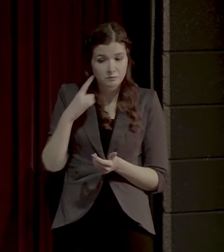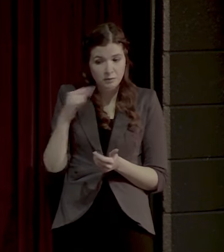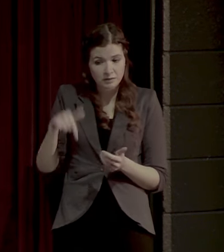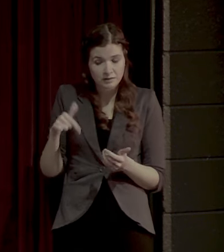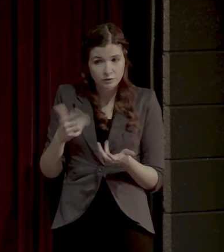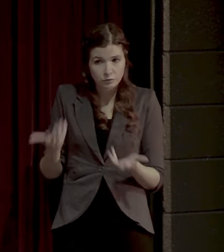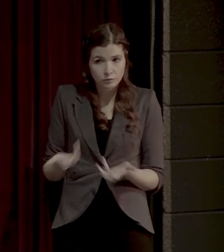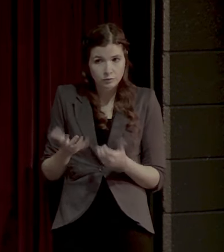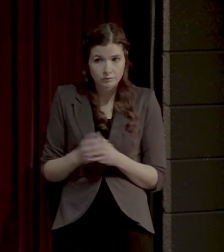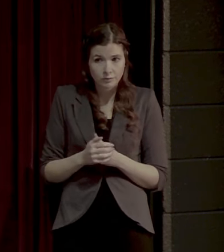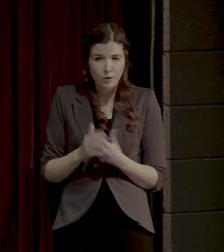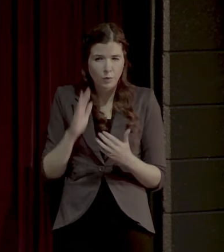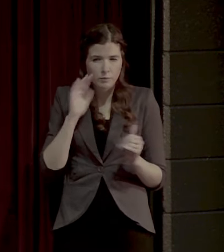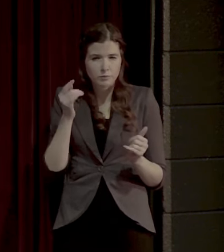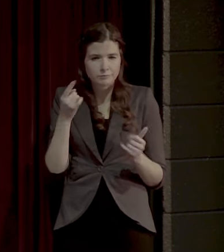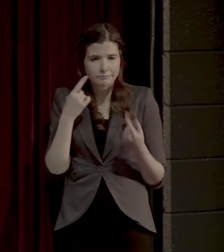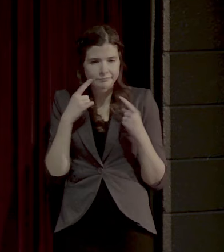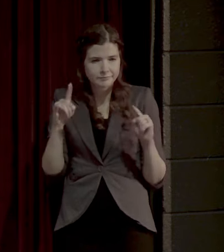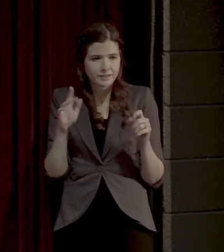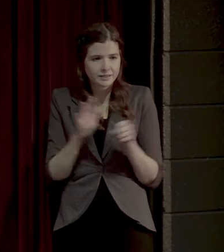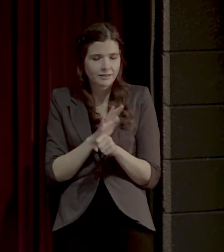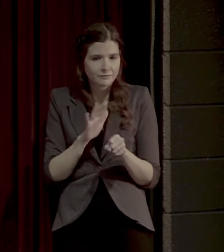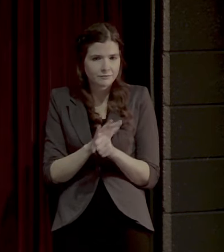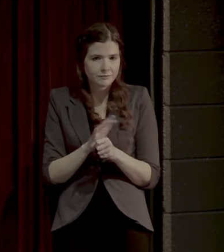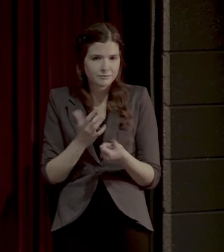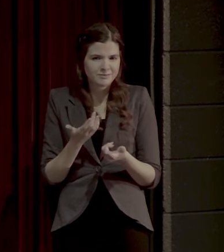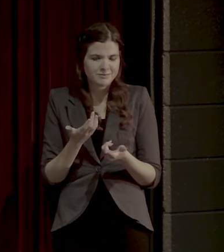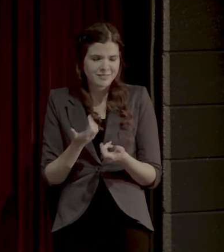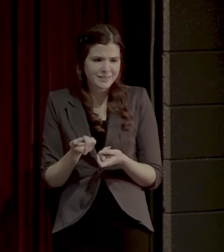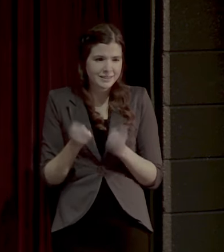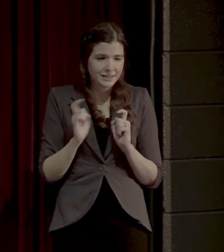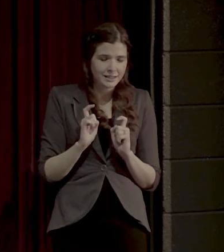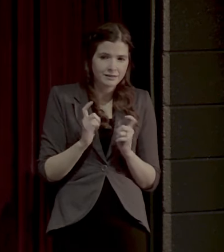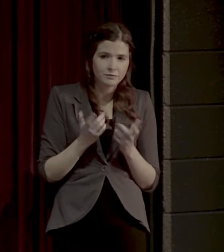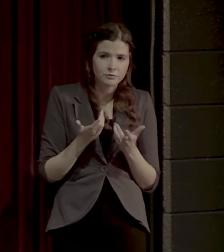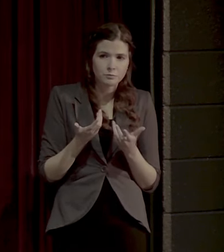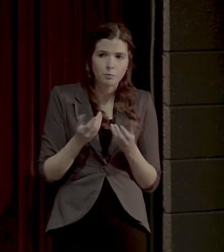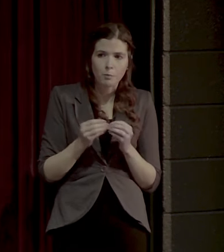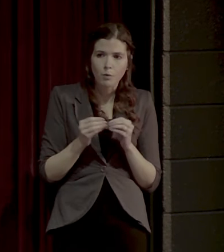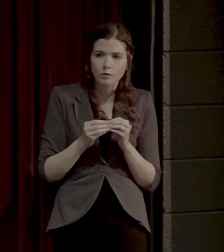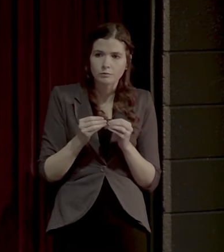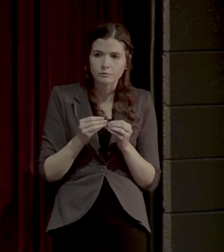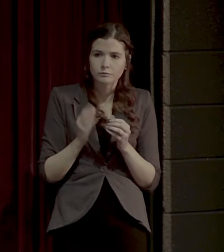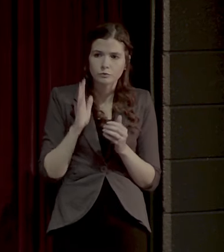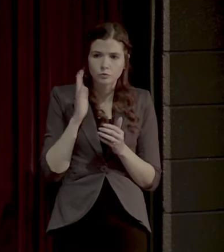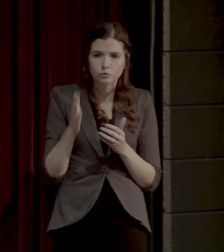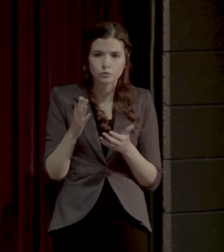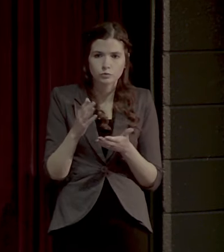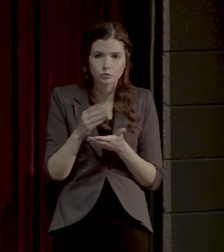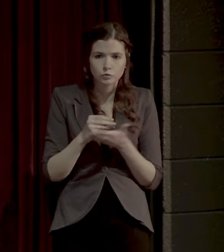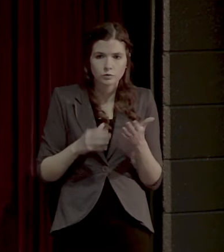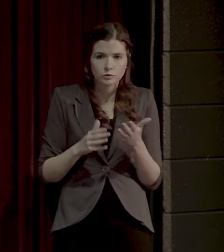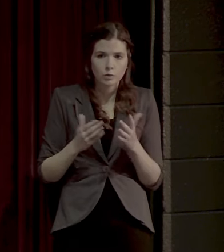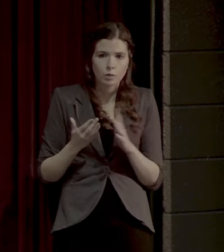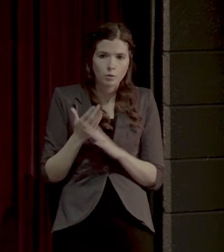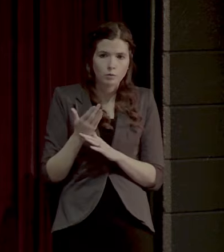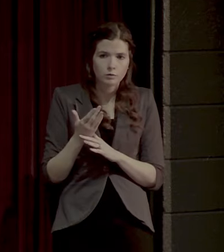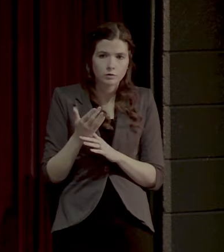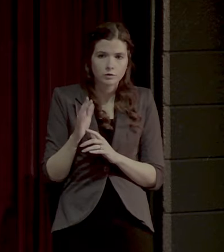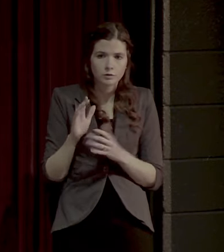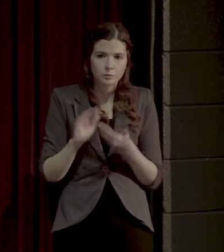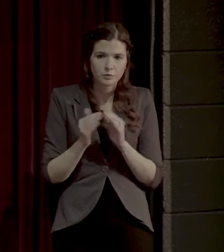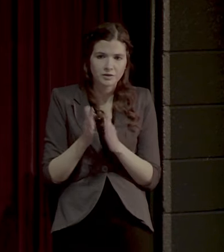you're successful enough to remember to pay it forward to future Lake Region State College students through the Community College